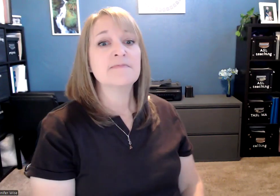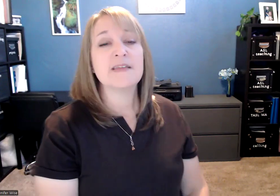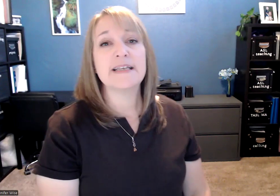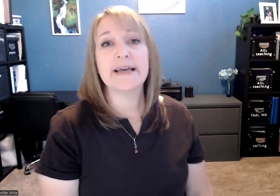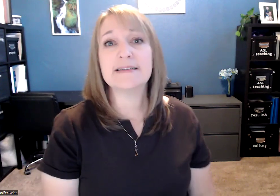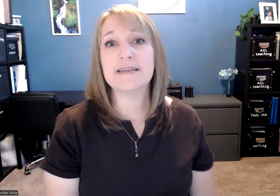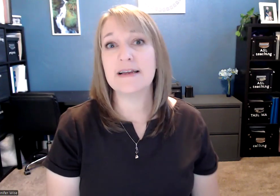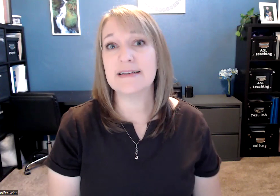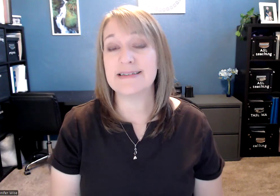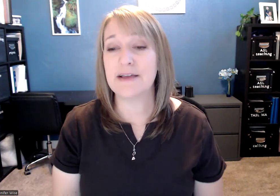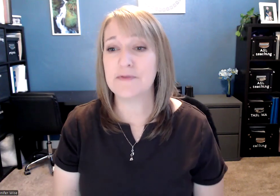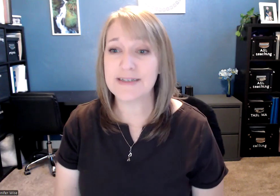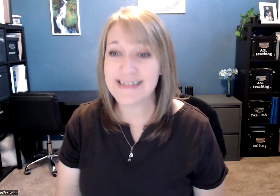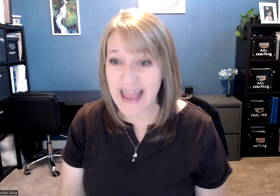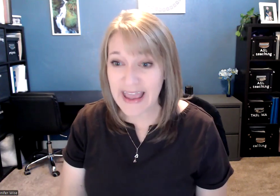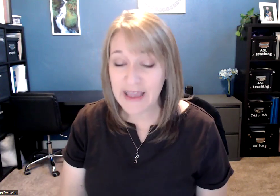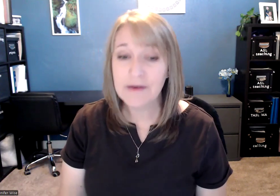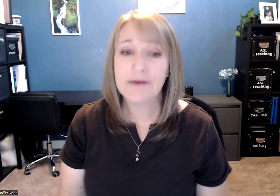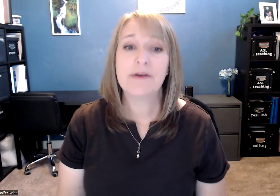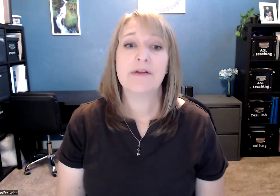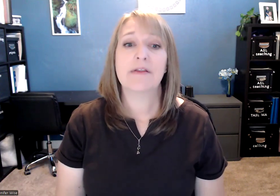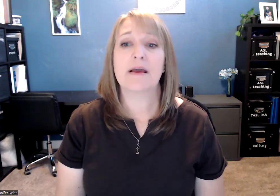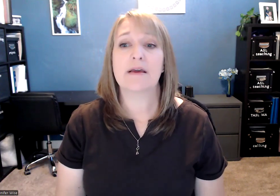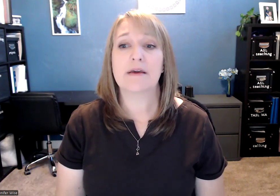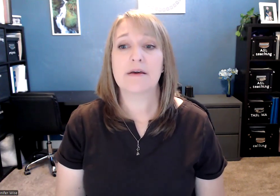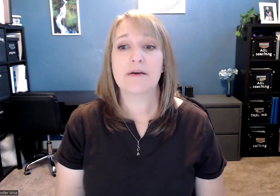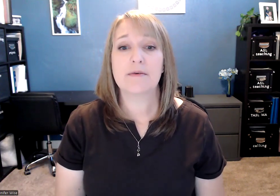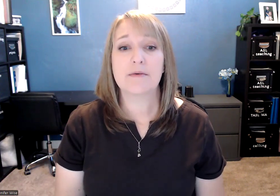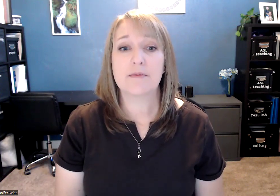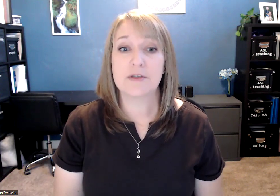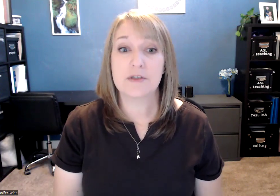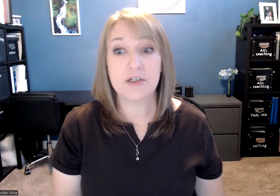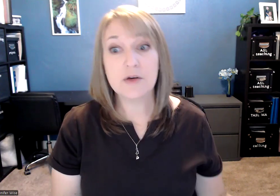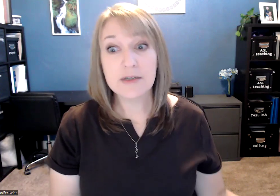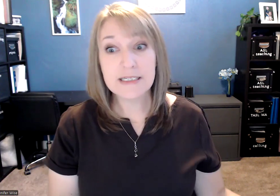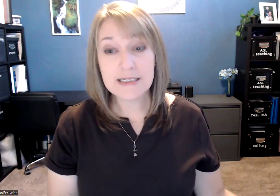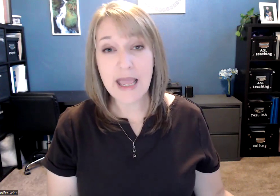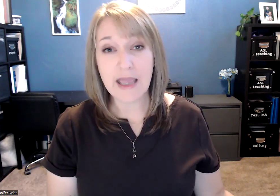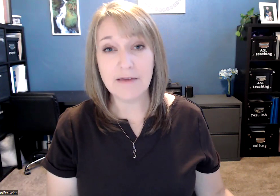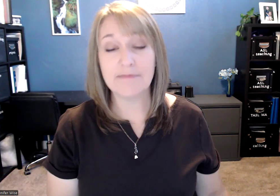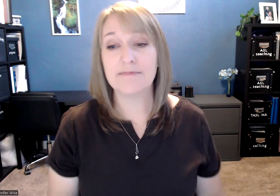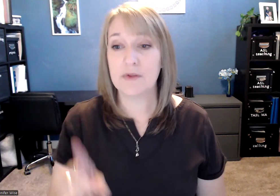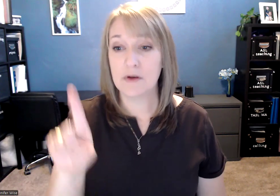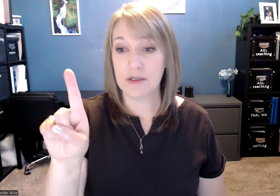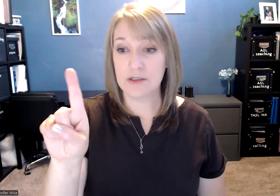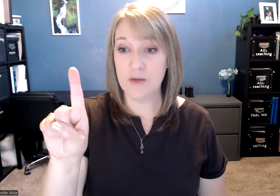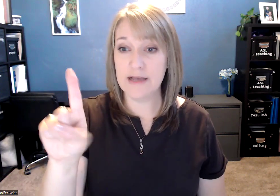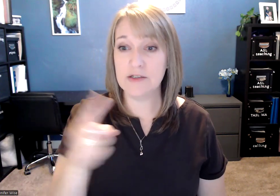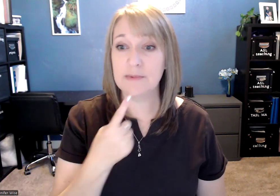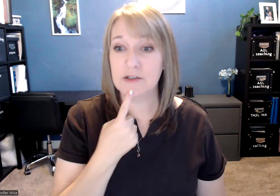The next sign is a sign for say, like, what's she going to say? It's a one hand shape and you